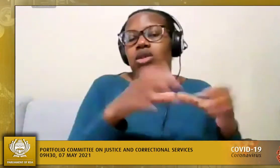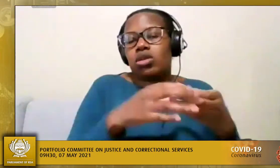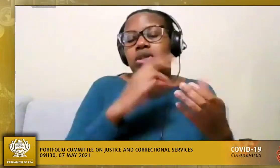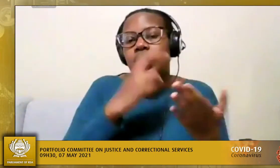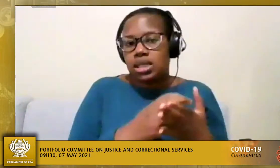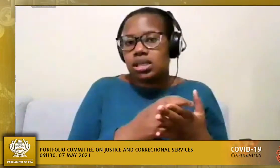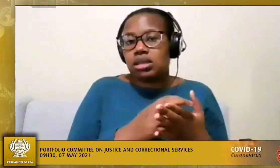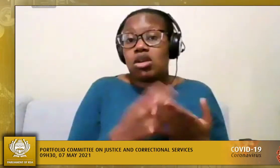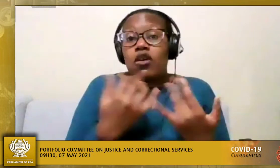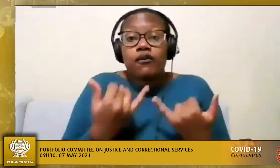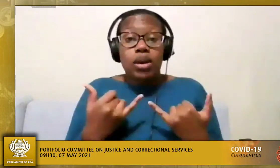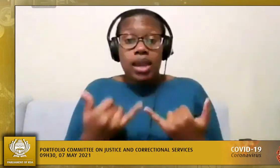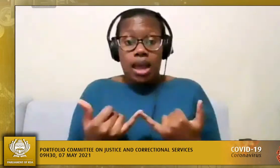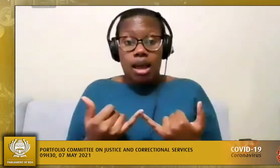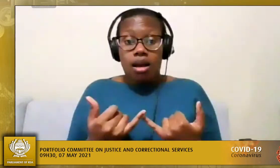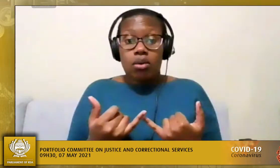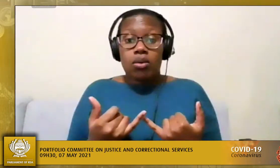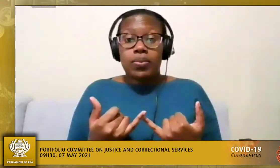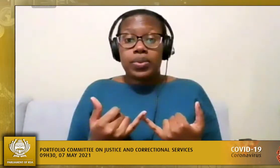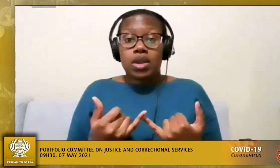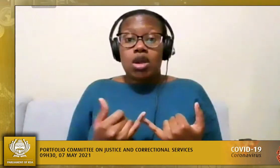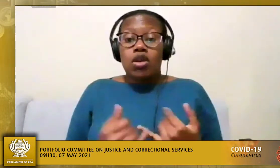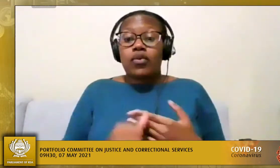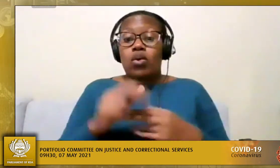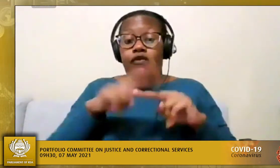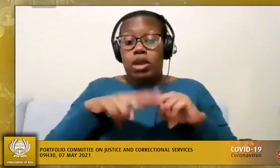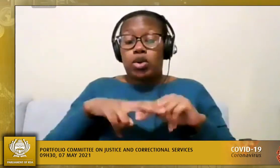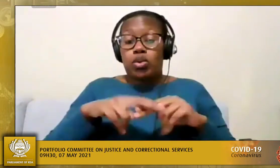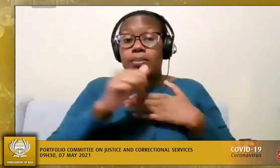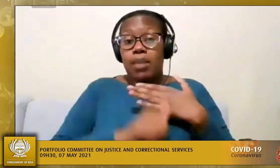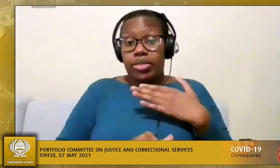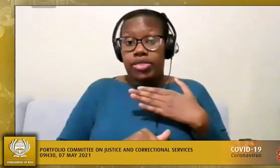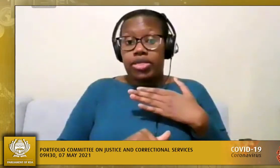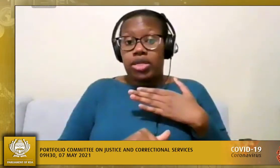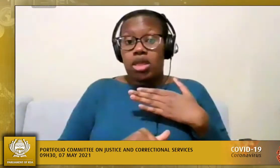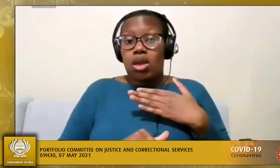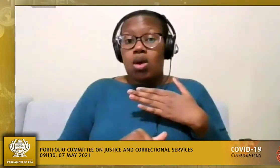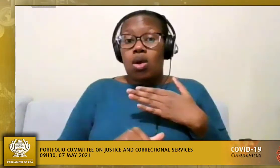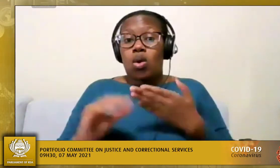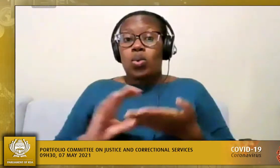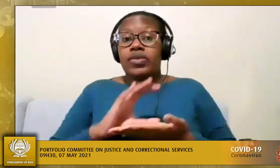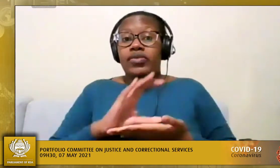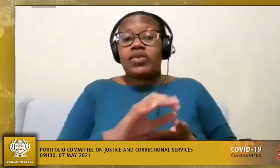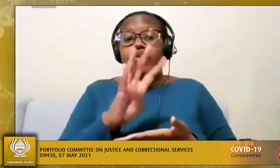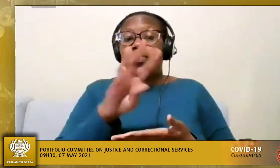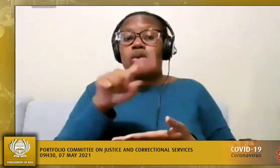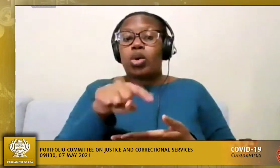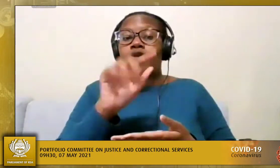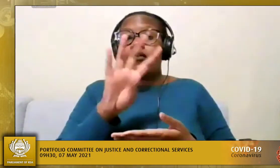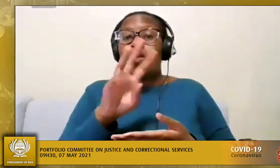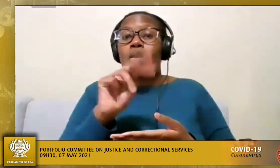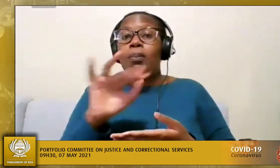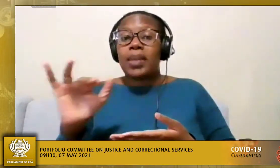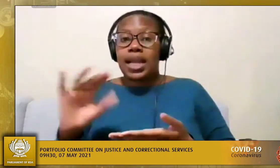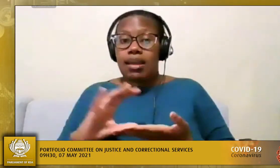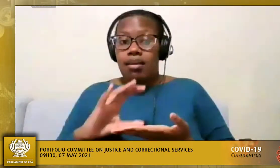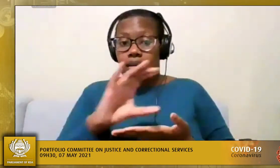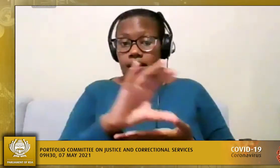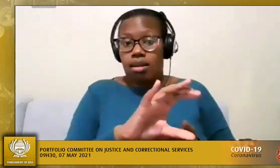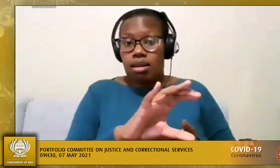for now what we have done for the month of April is to Avail 4.4 million that just